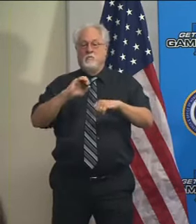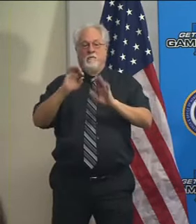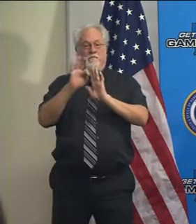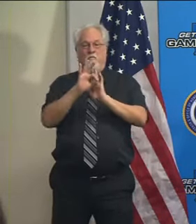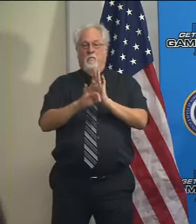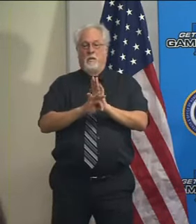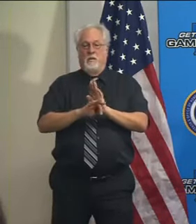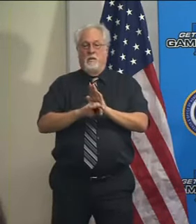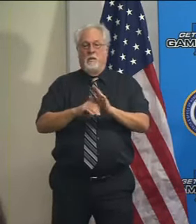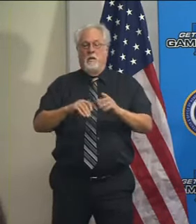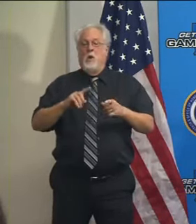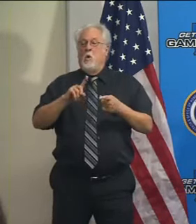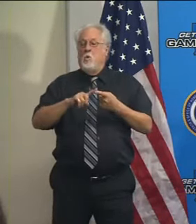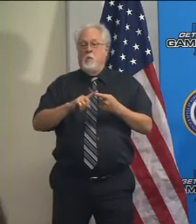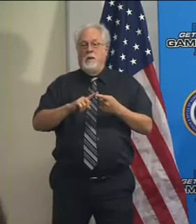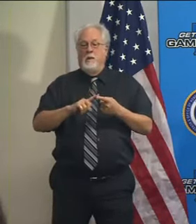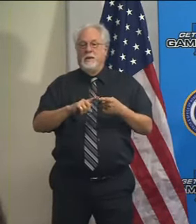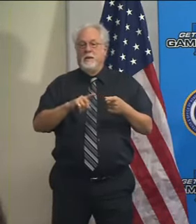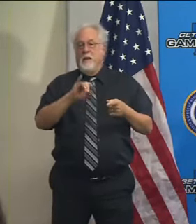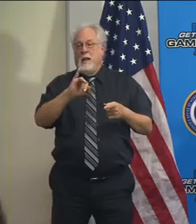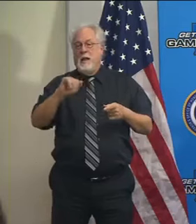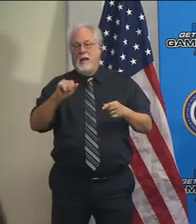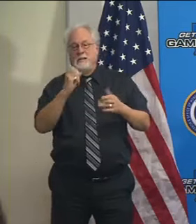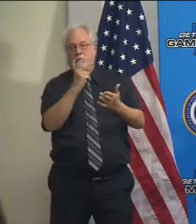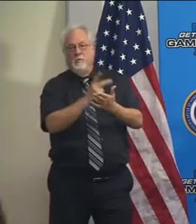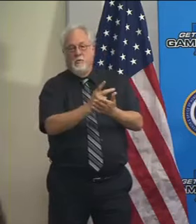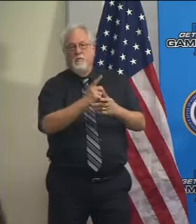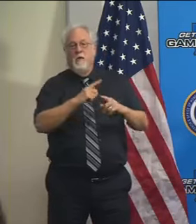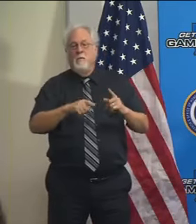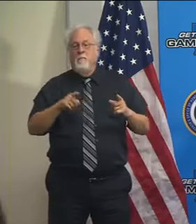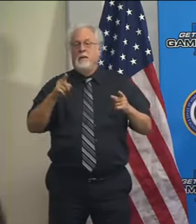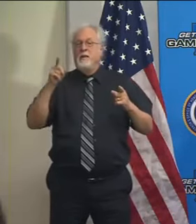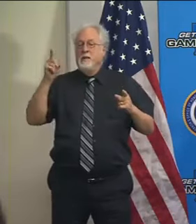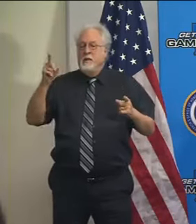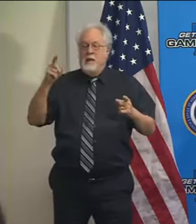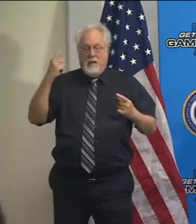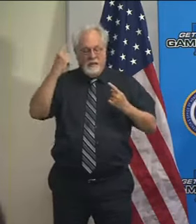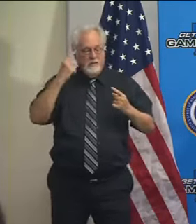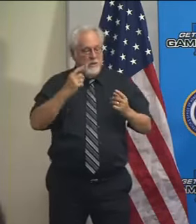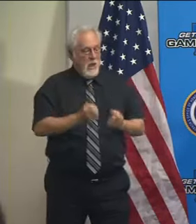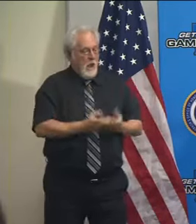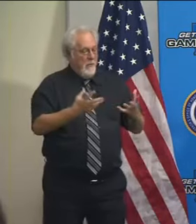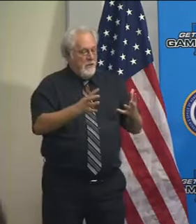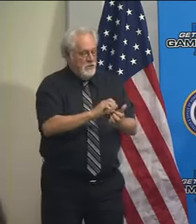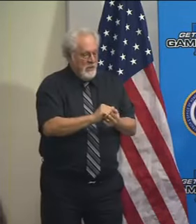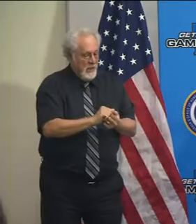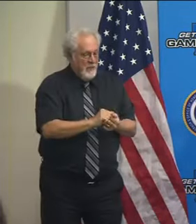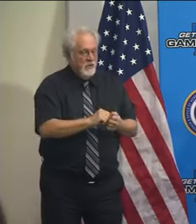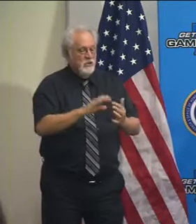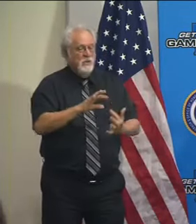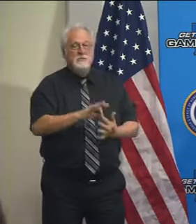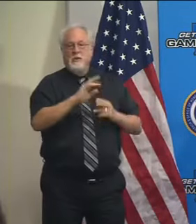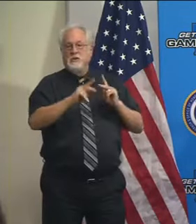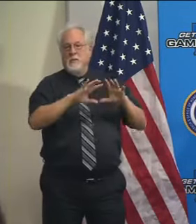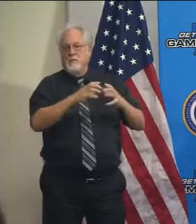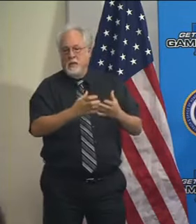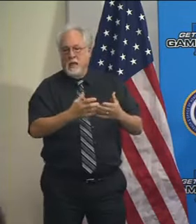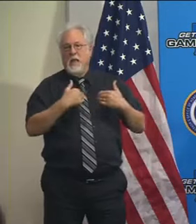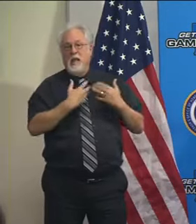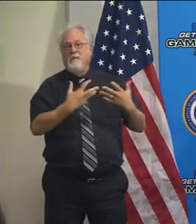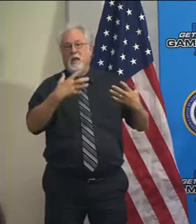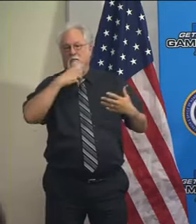for when IA is approved, but we know that it takes into consideration the concentration of damages, special populations. So do you have a